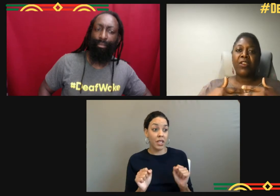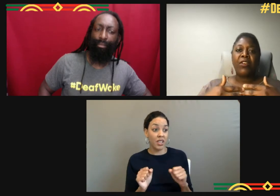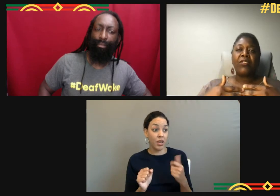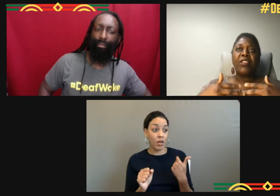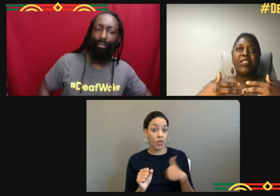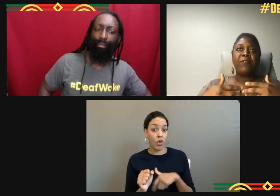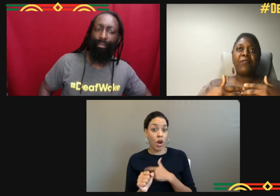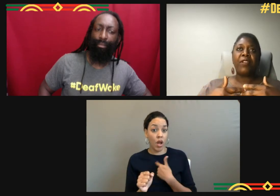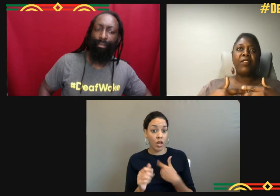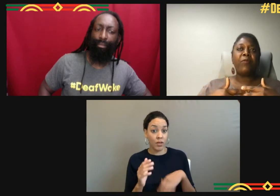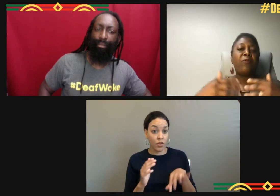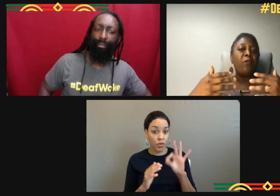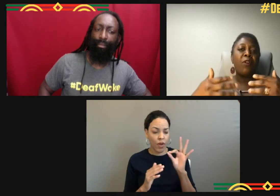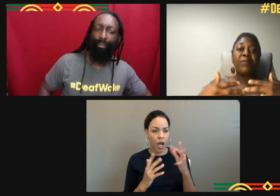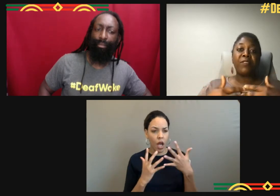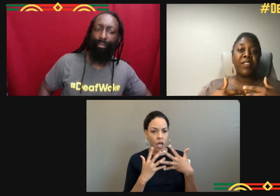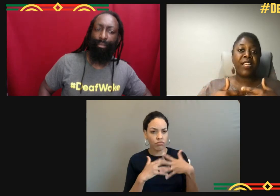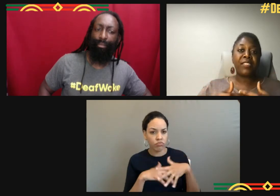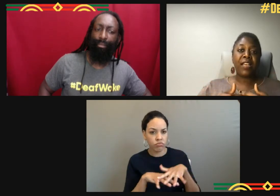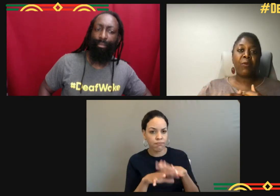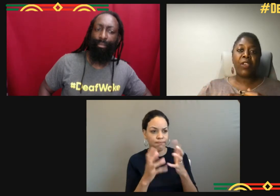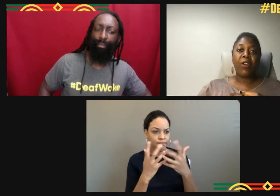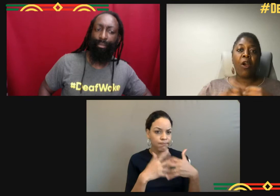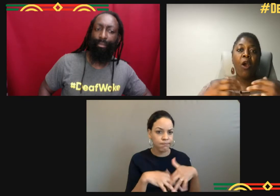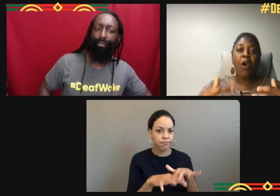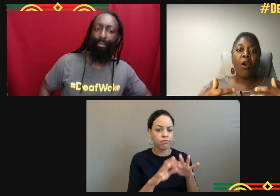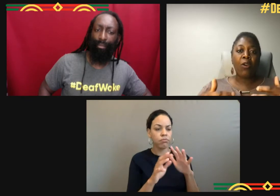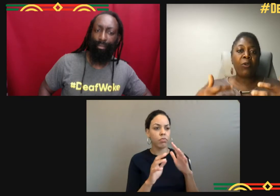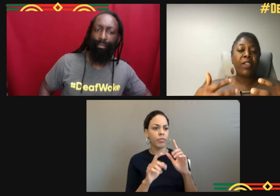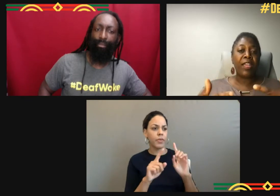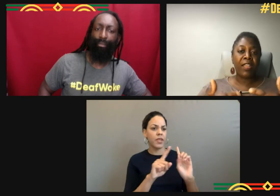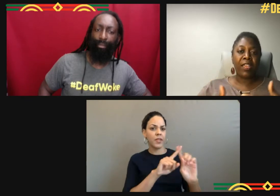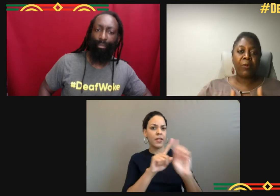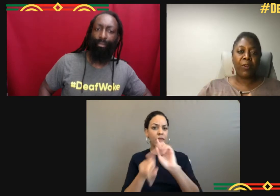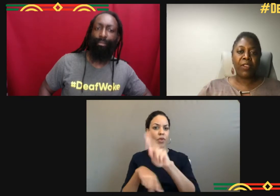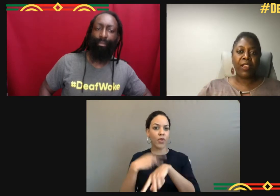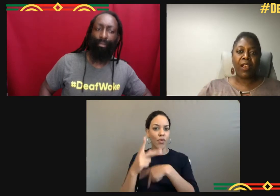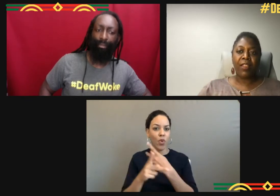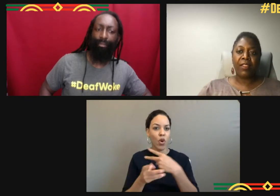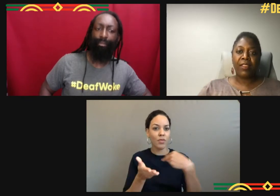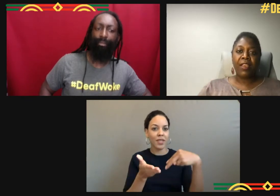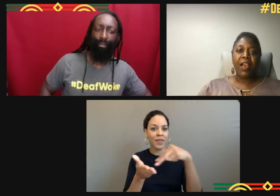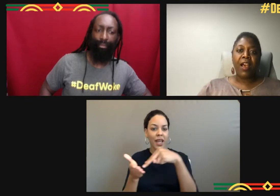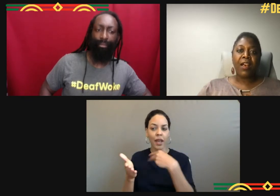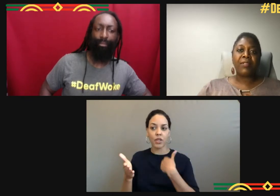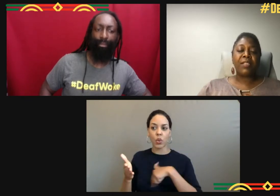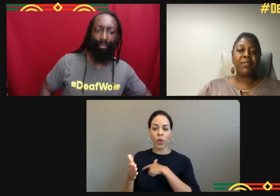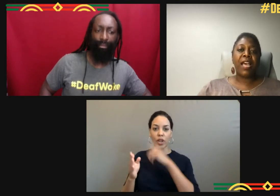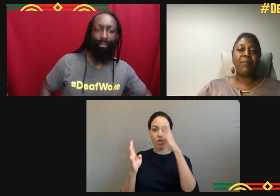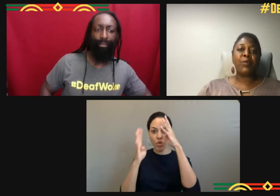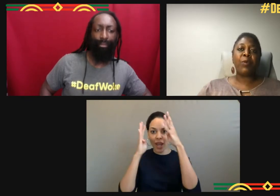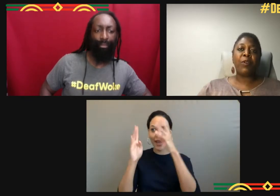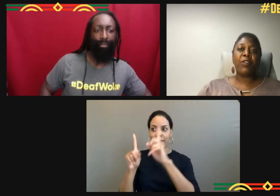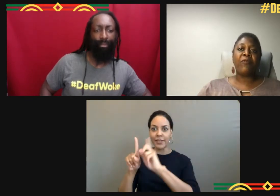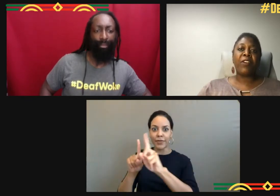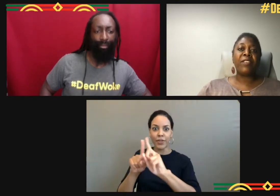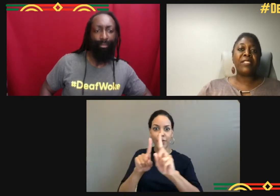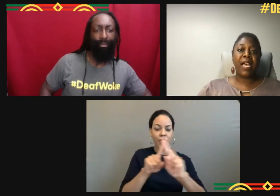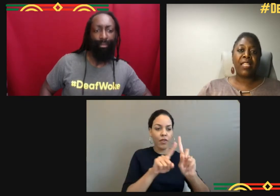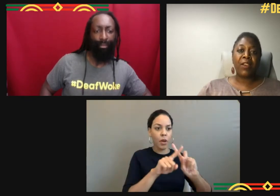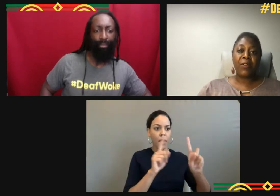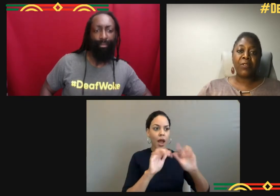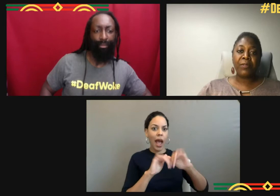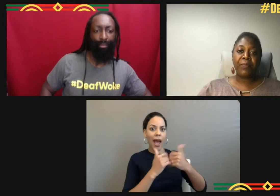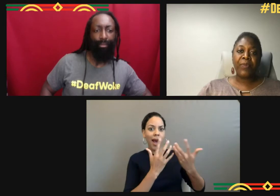between the different forms of dance that we are all creating and working on. Sometimes we work